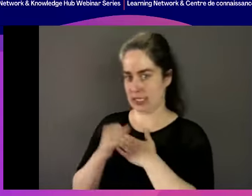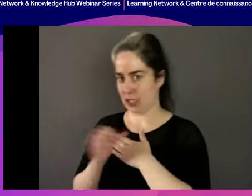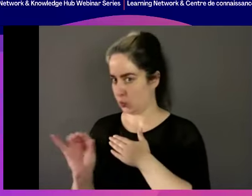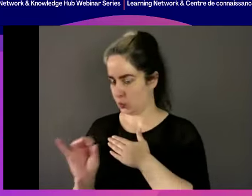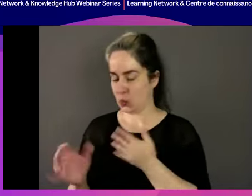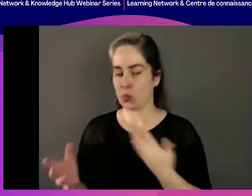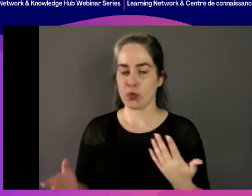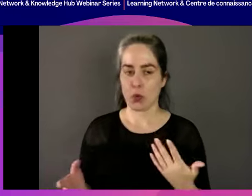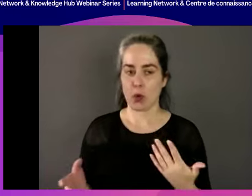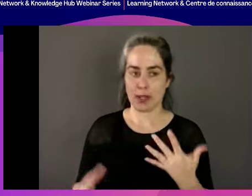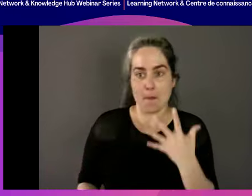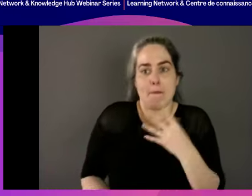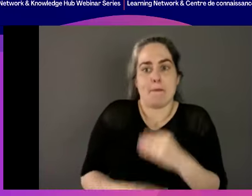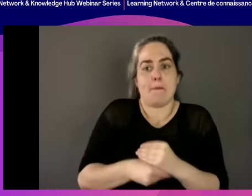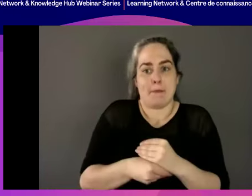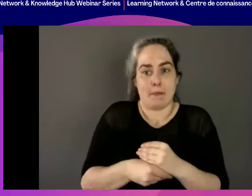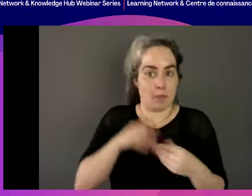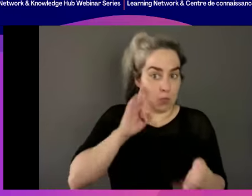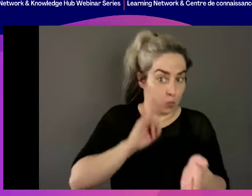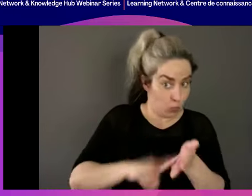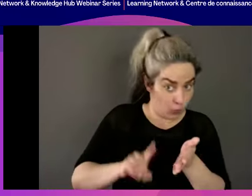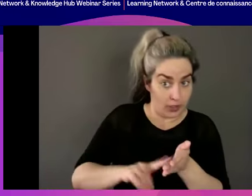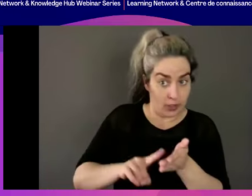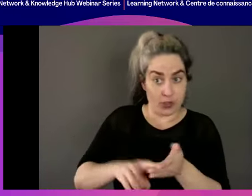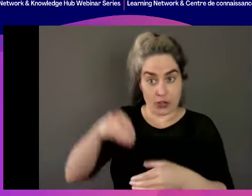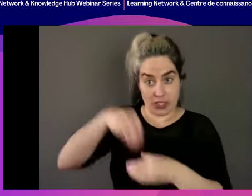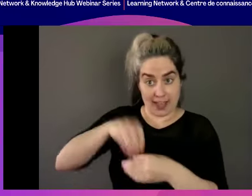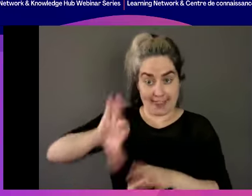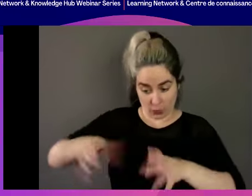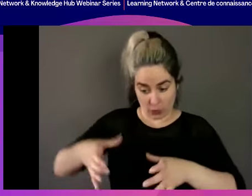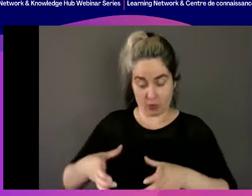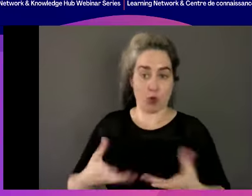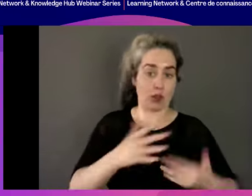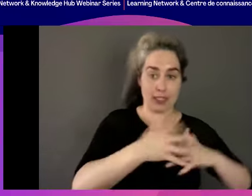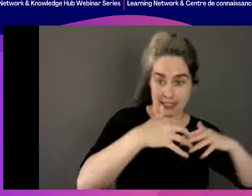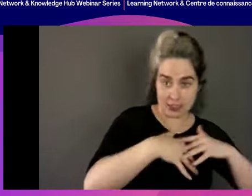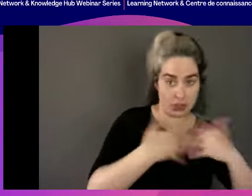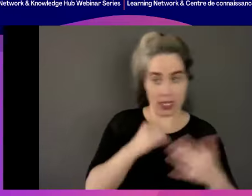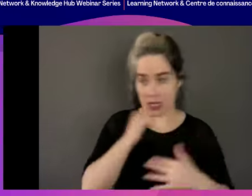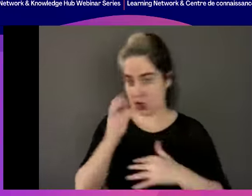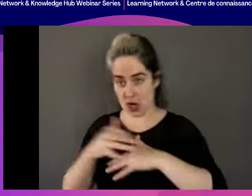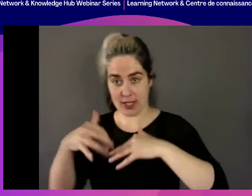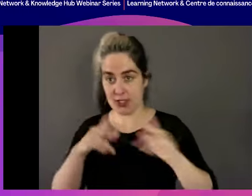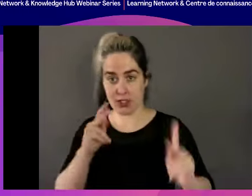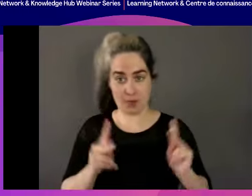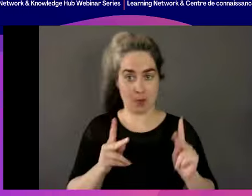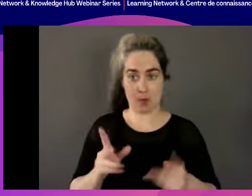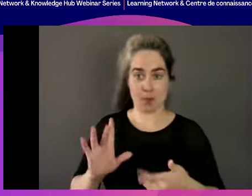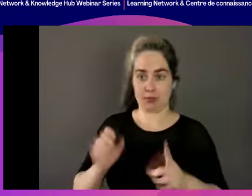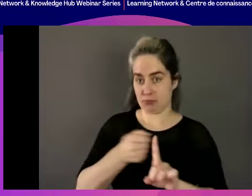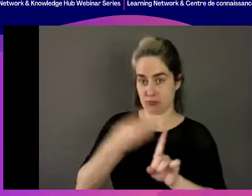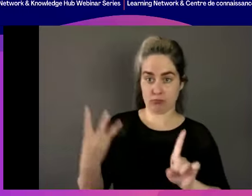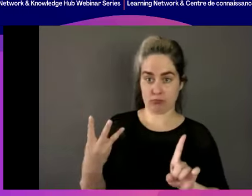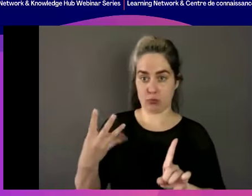on that particular population within Indigenous and non-Indigenous peoples and within the child welfare system is